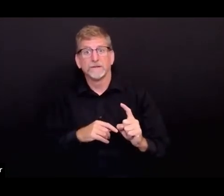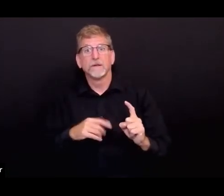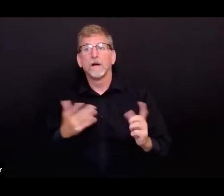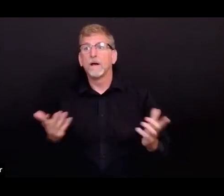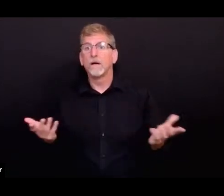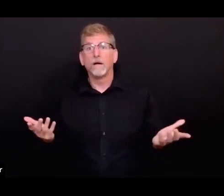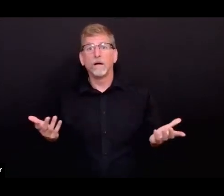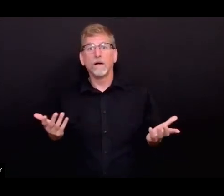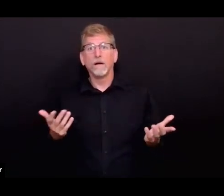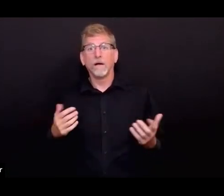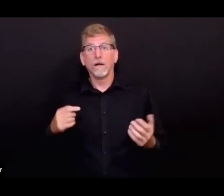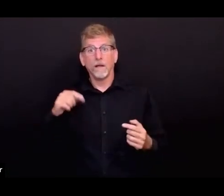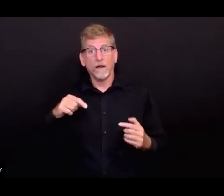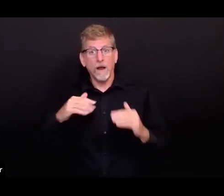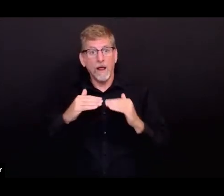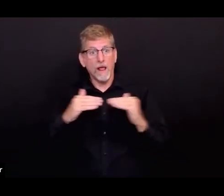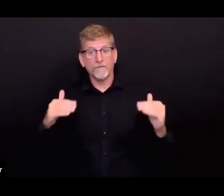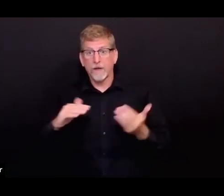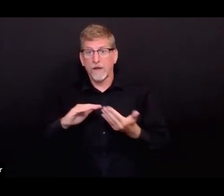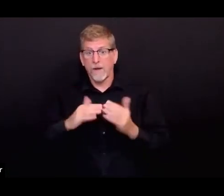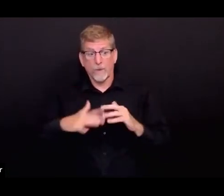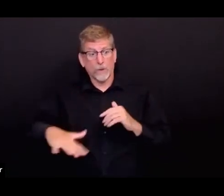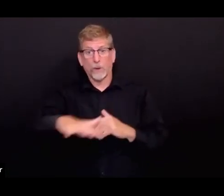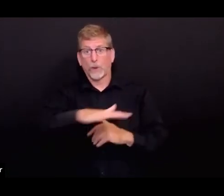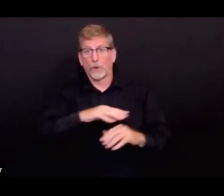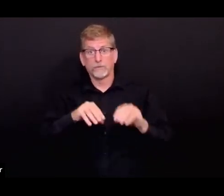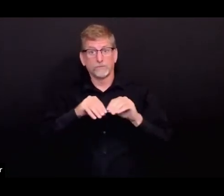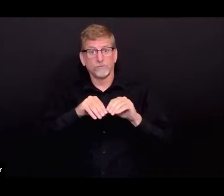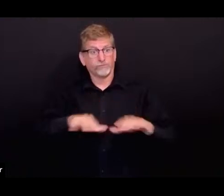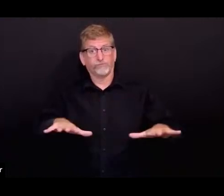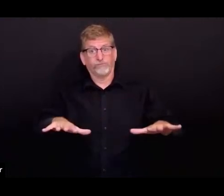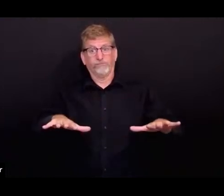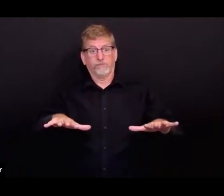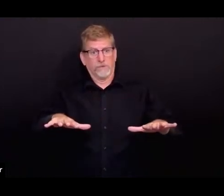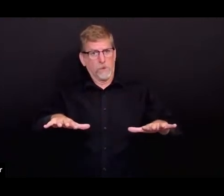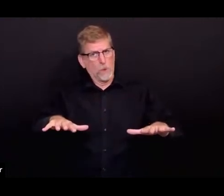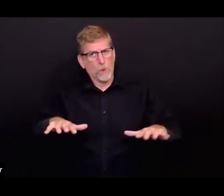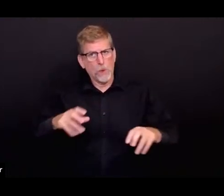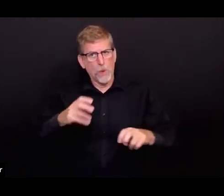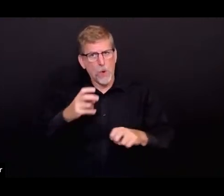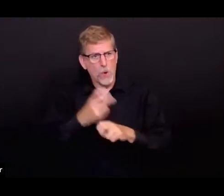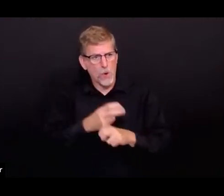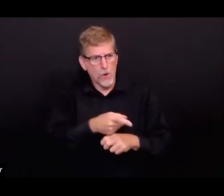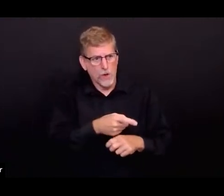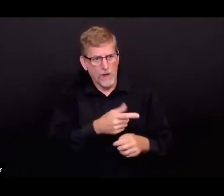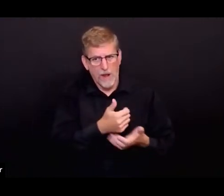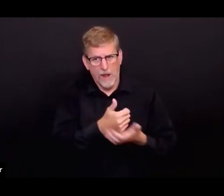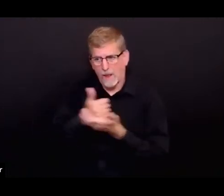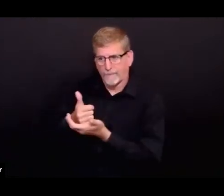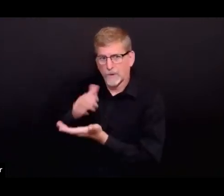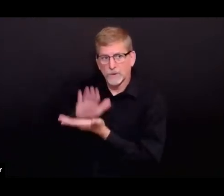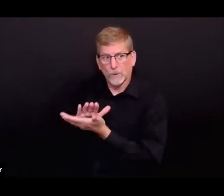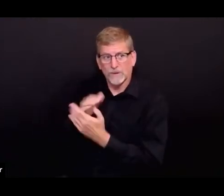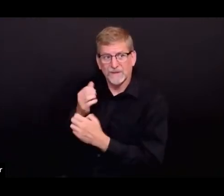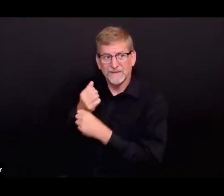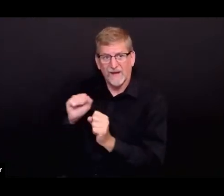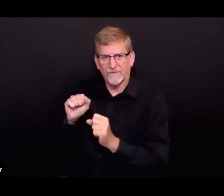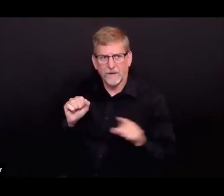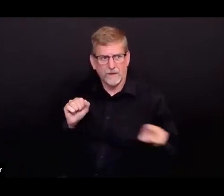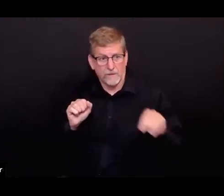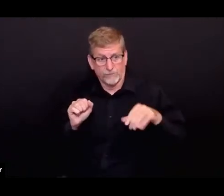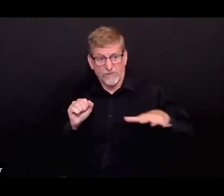spread, it just gets harder and harder to keep the infection out of these important settings that we're trying so hard to